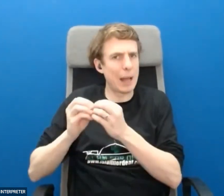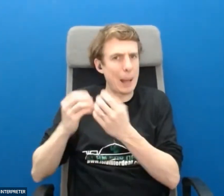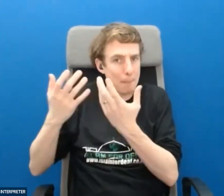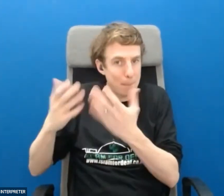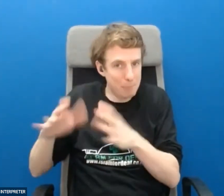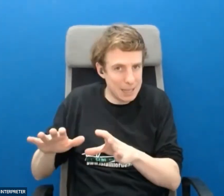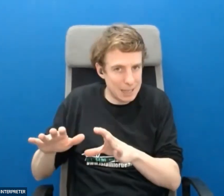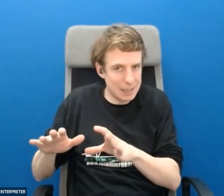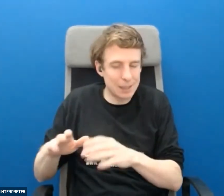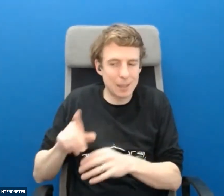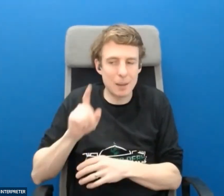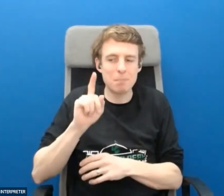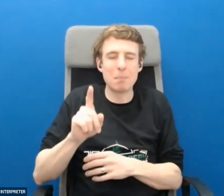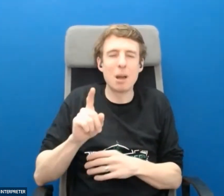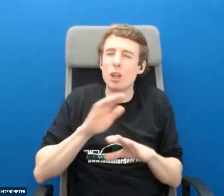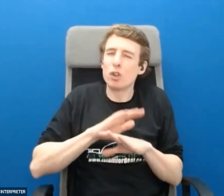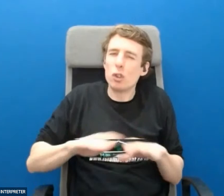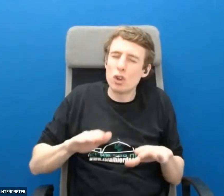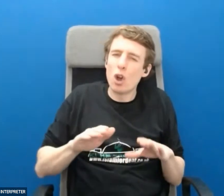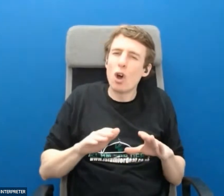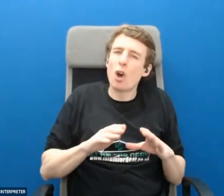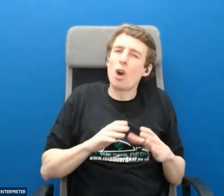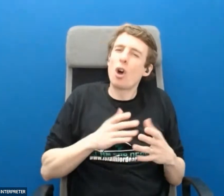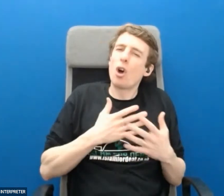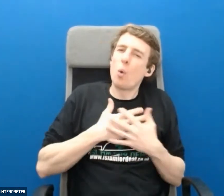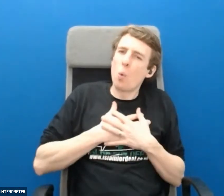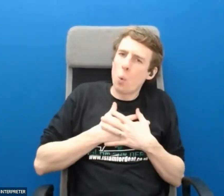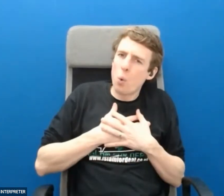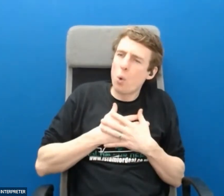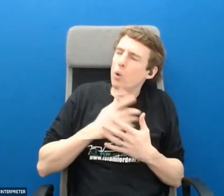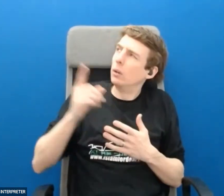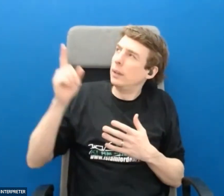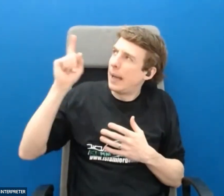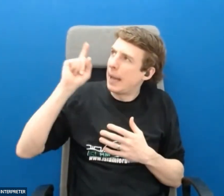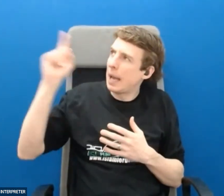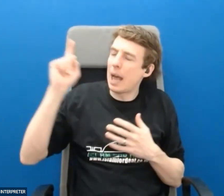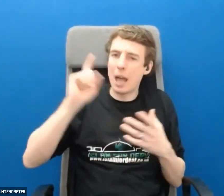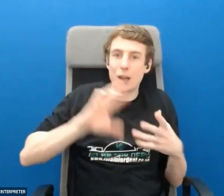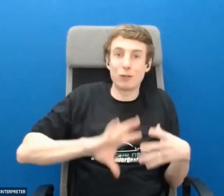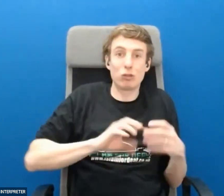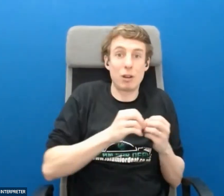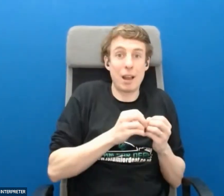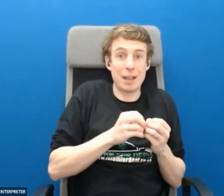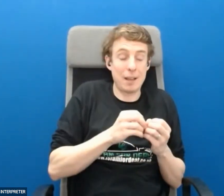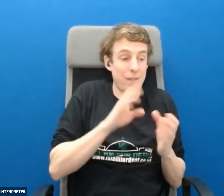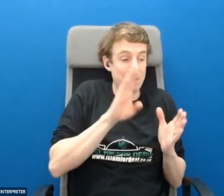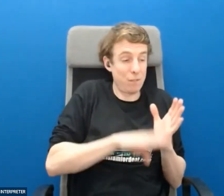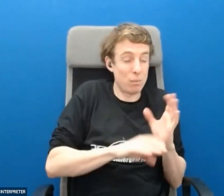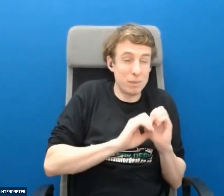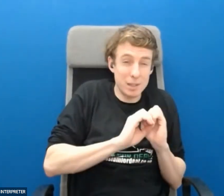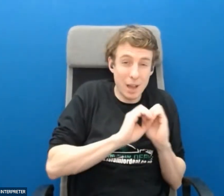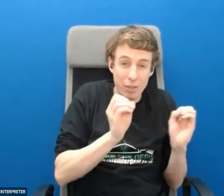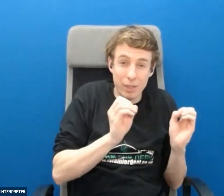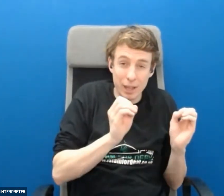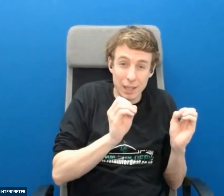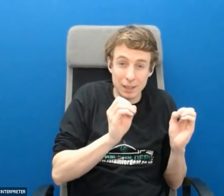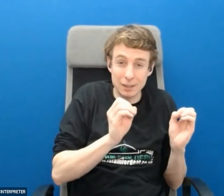isn't creation in its real sense, because this is, as we've said, it's making something out of existing raw